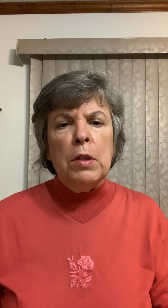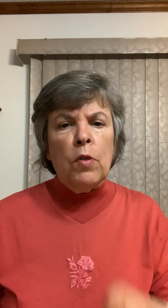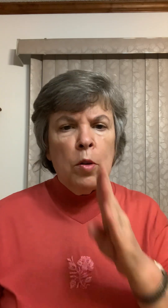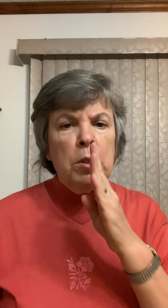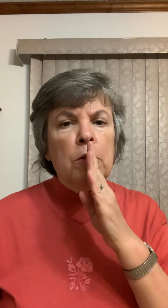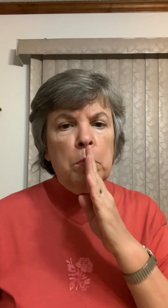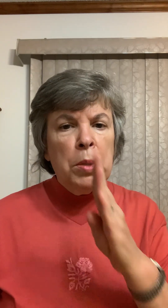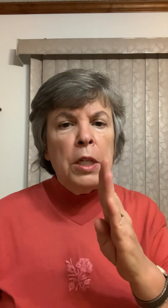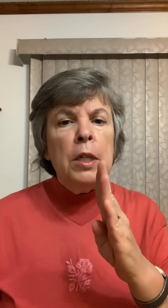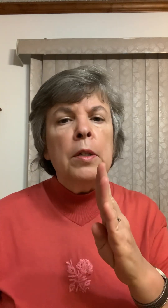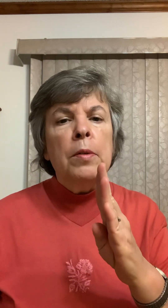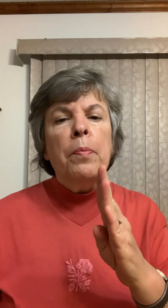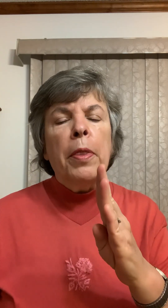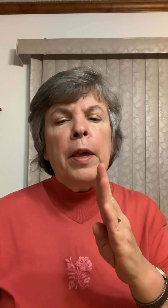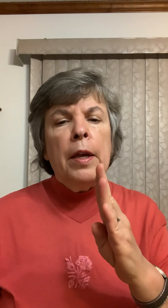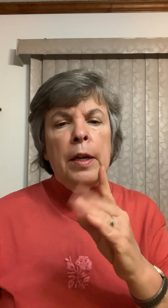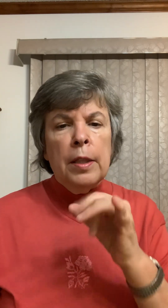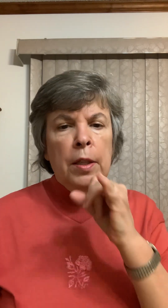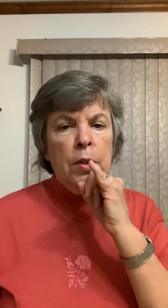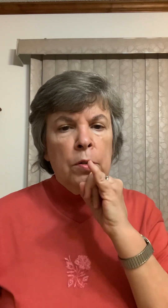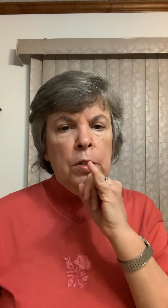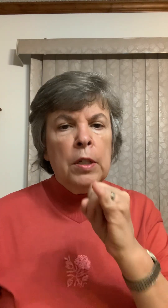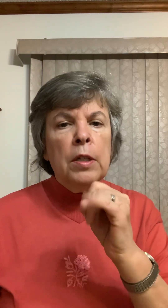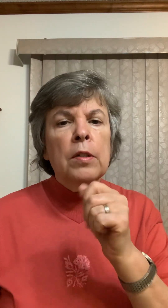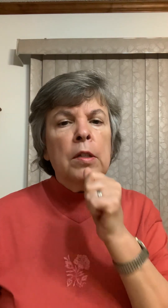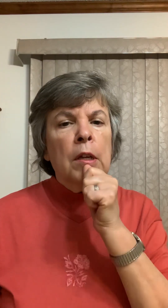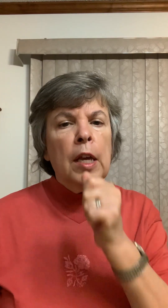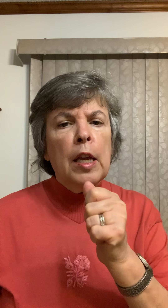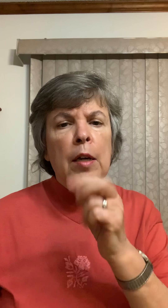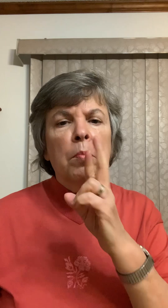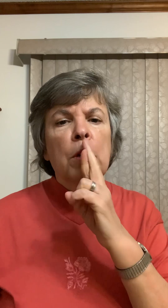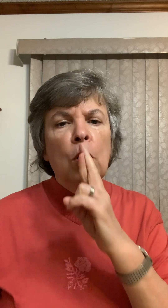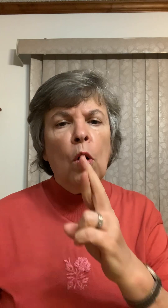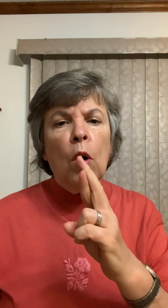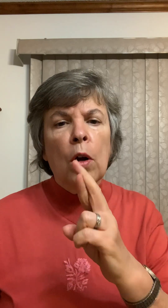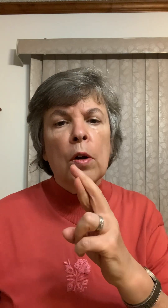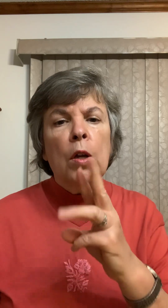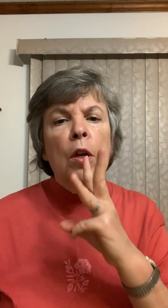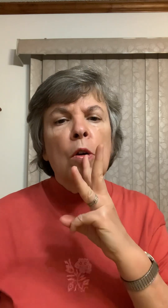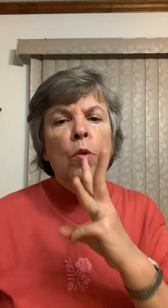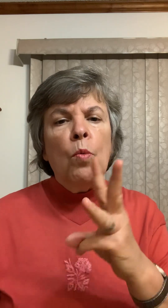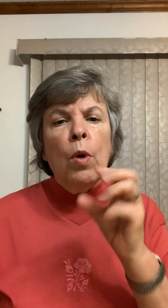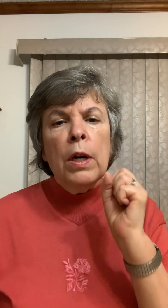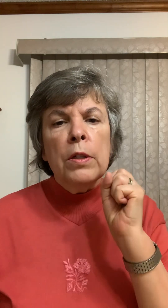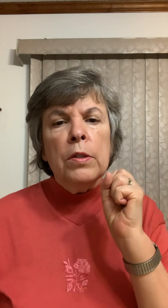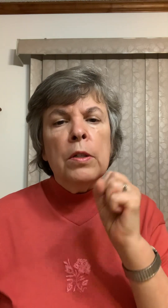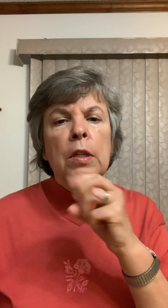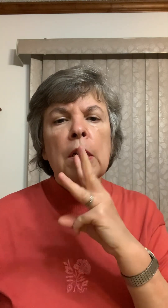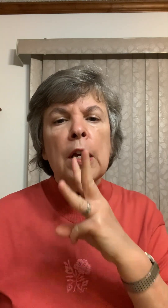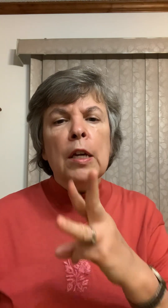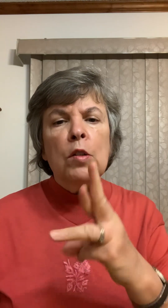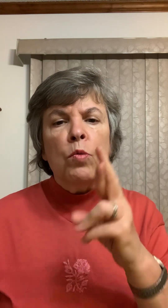verbs. There's be, and then there's is, am, are, was, and